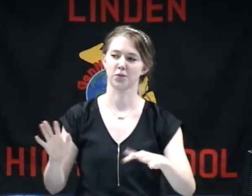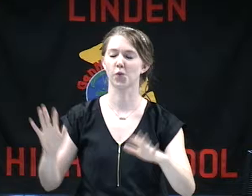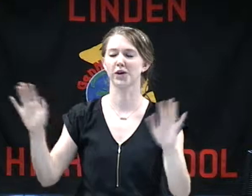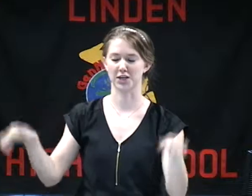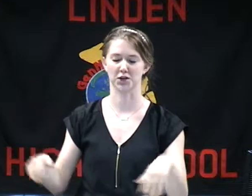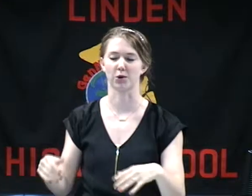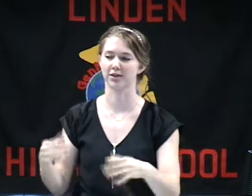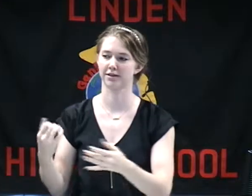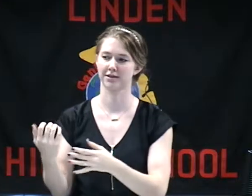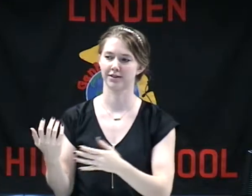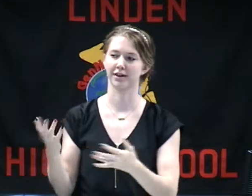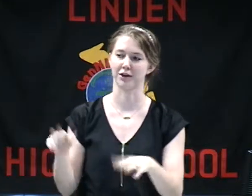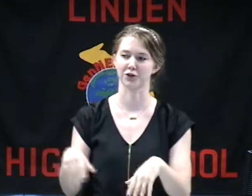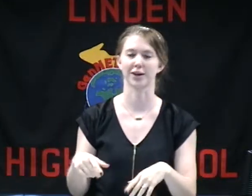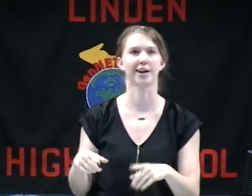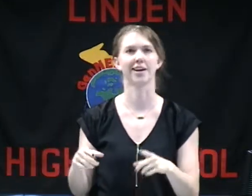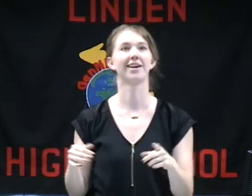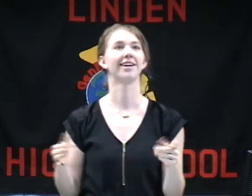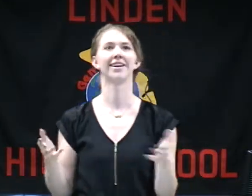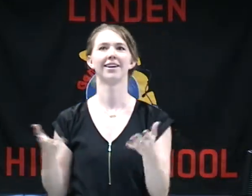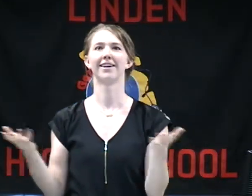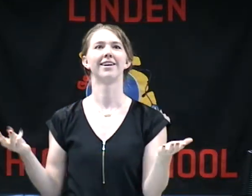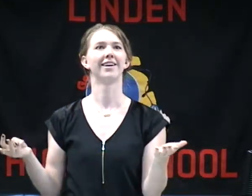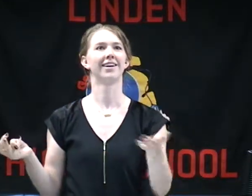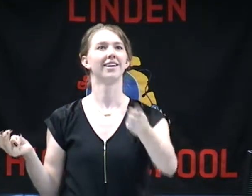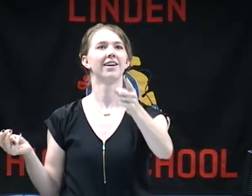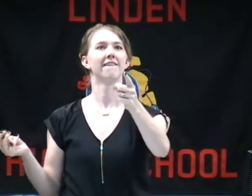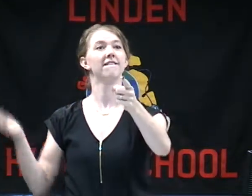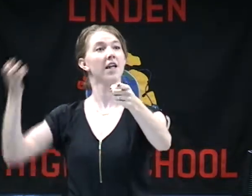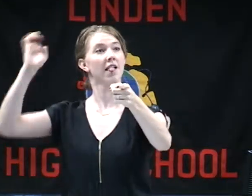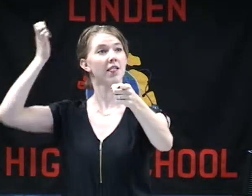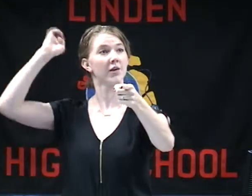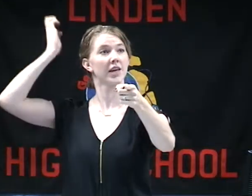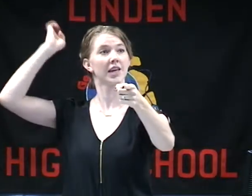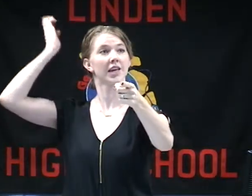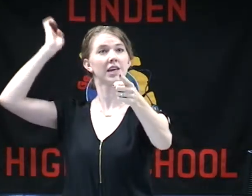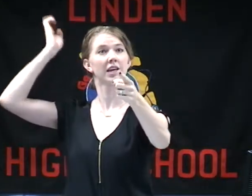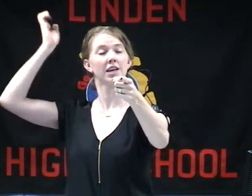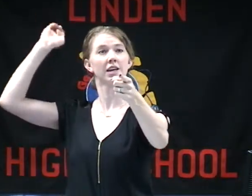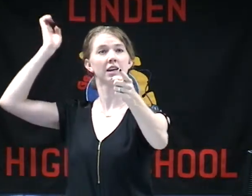We'll get to sports eventually. Oh no.